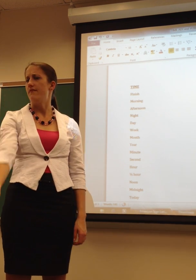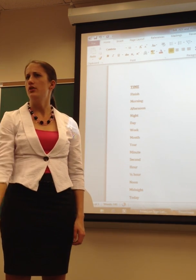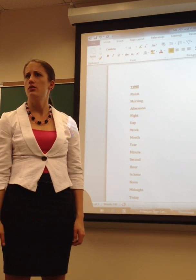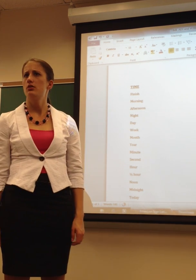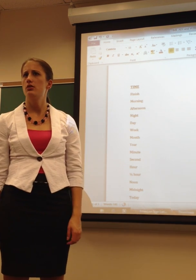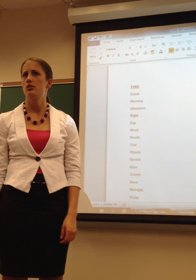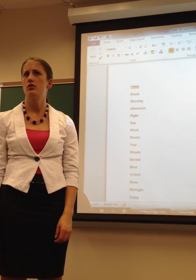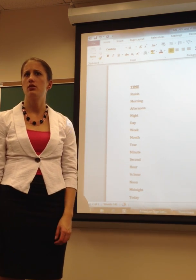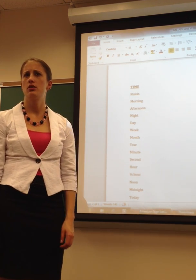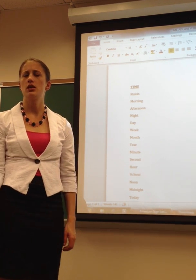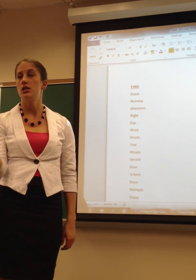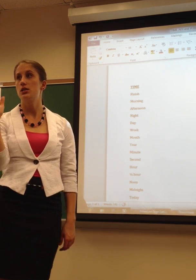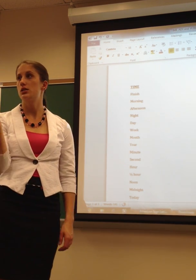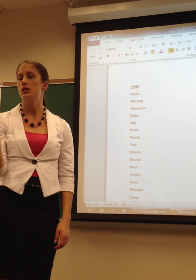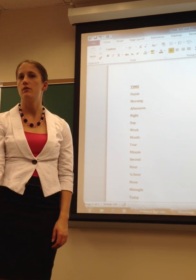Never.